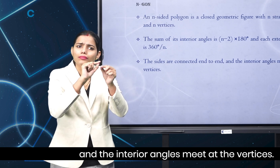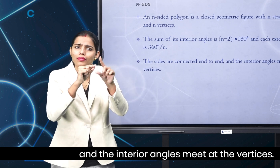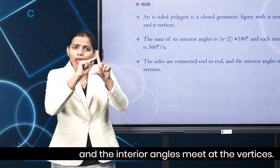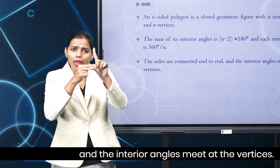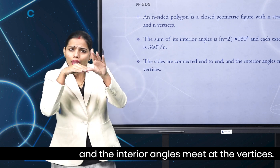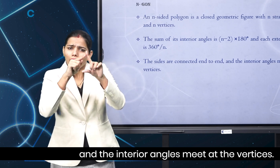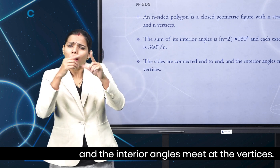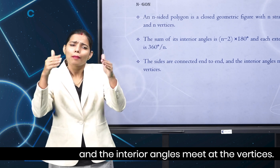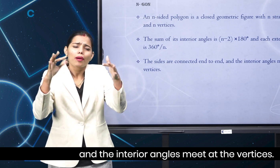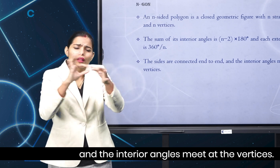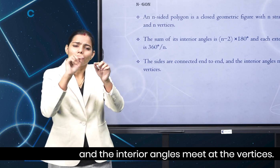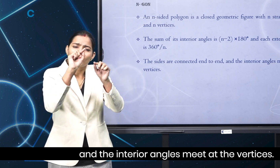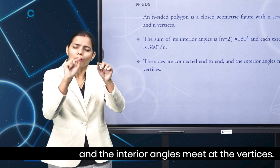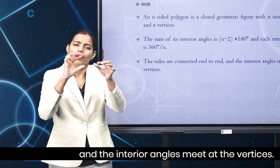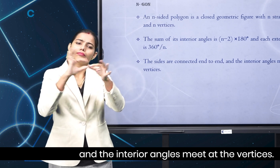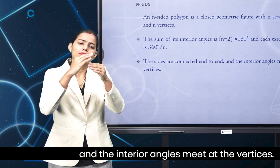meet at the vertices.